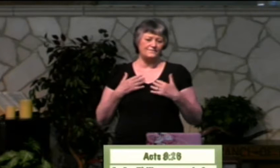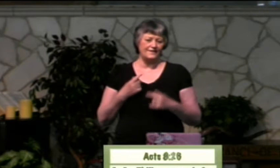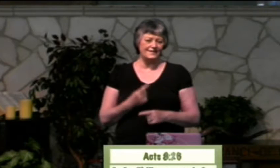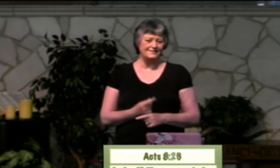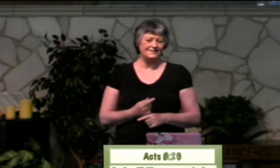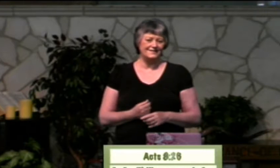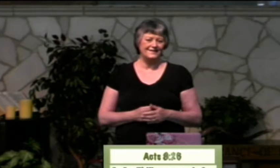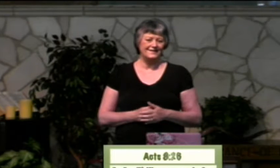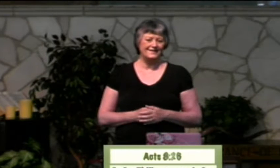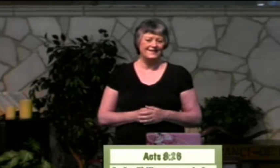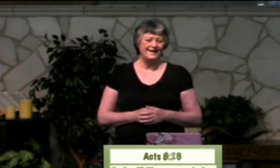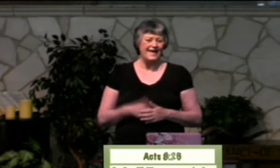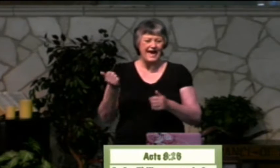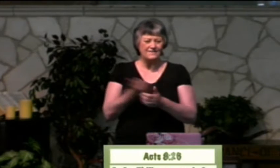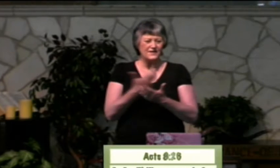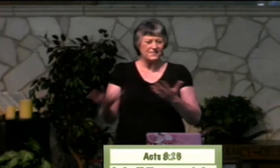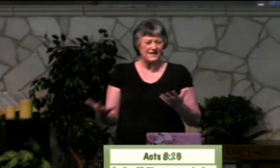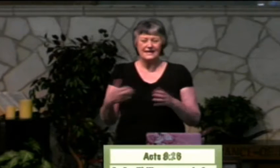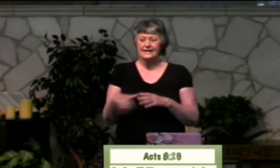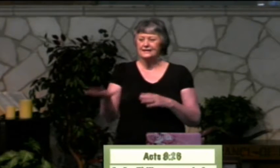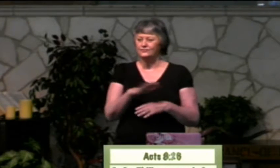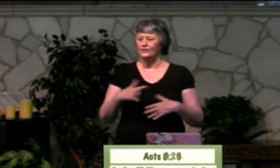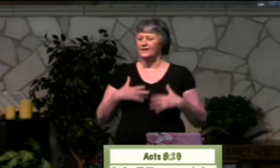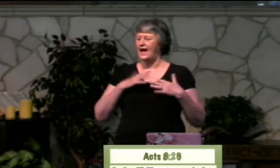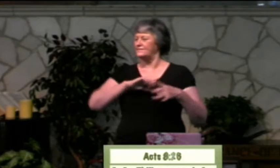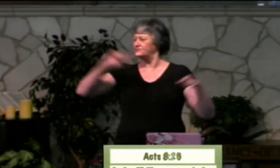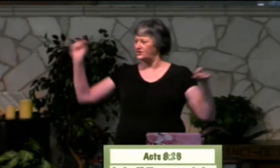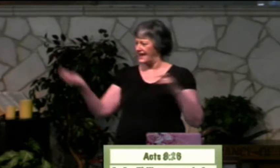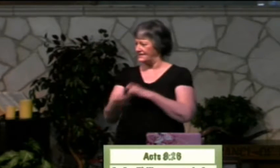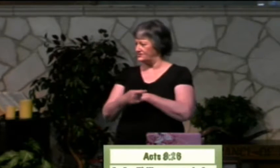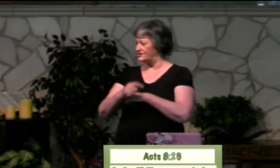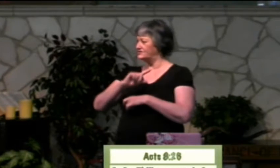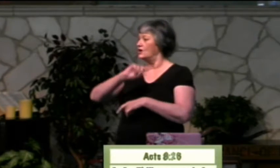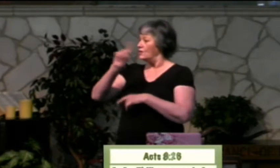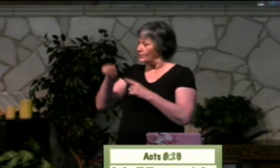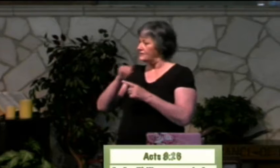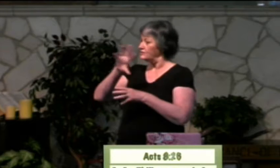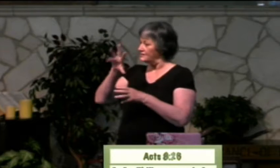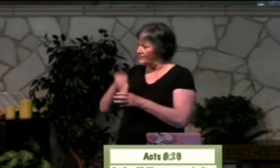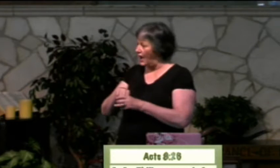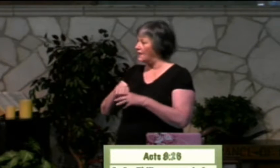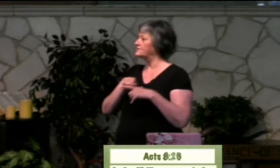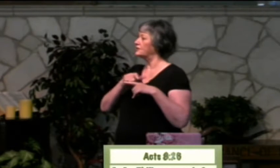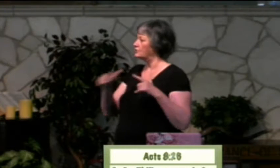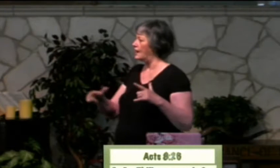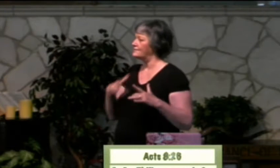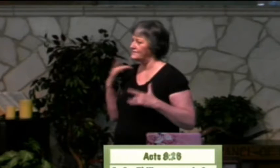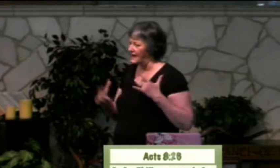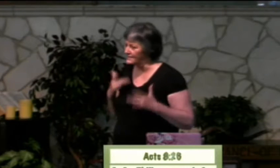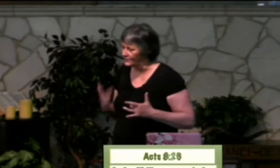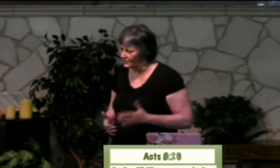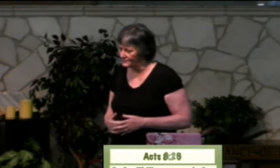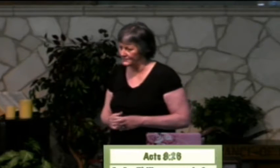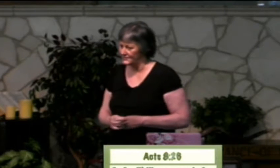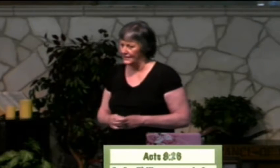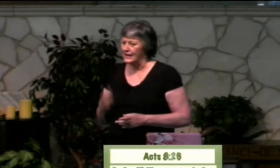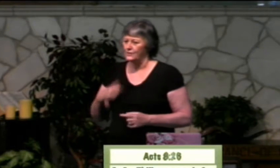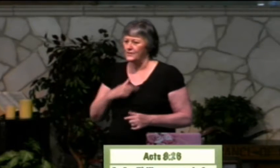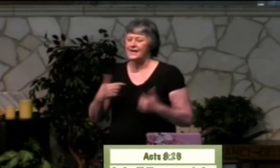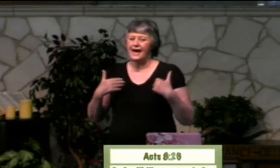right? Everything in your life changes when you're involved in a great revival. We had